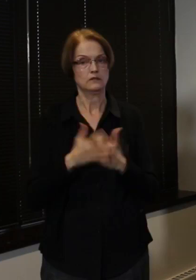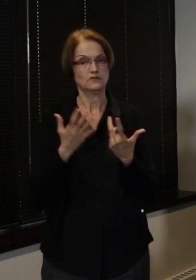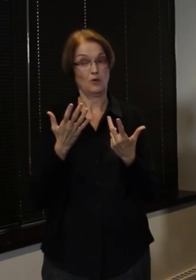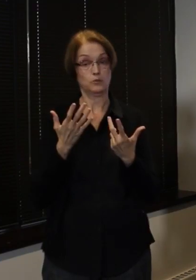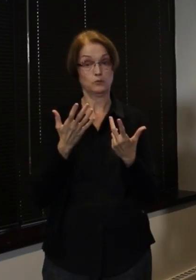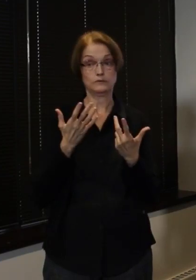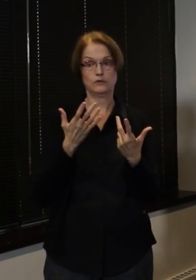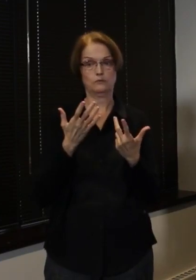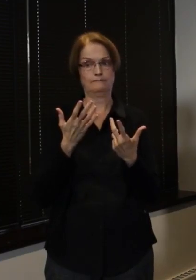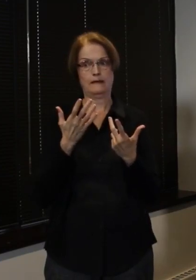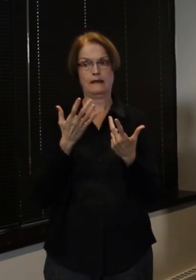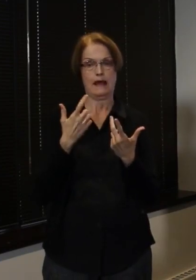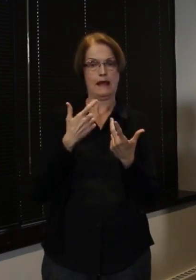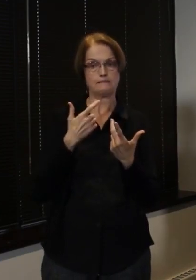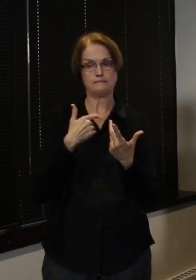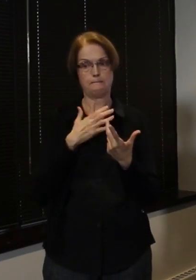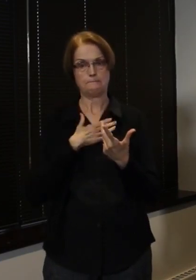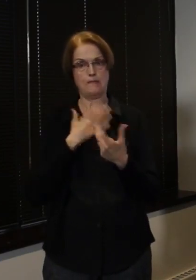common story.